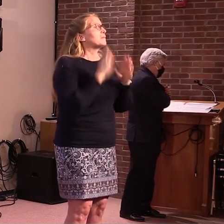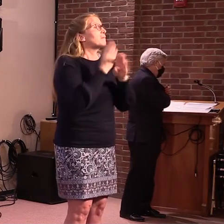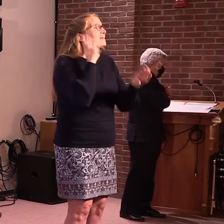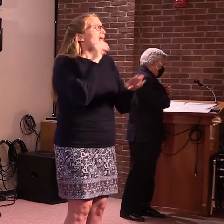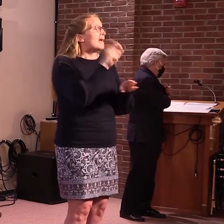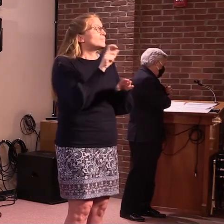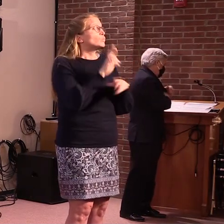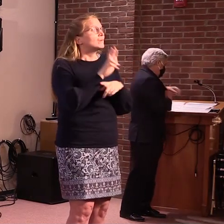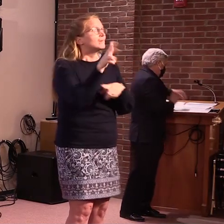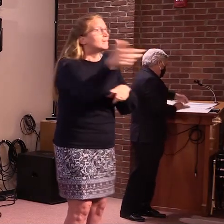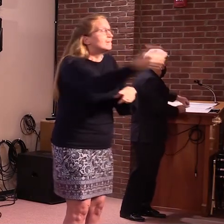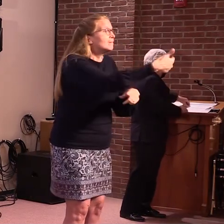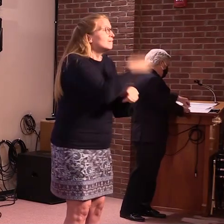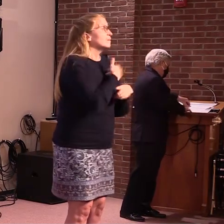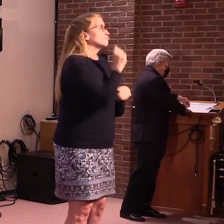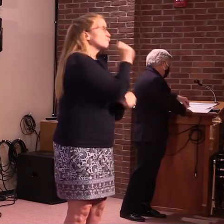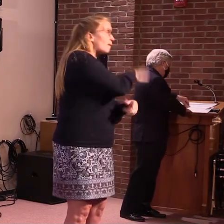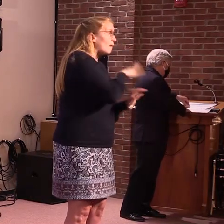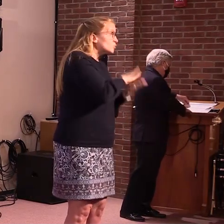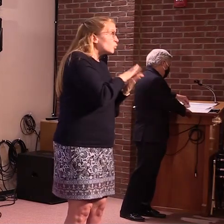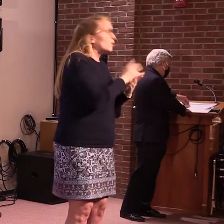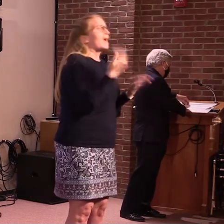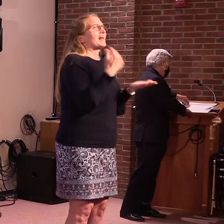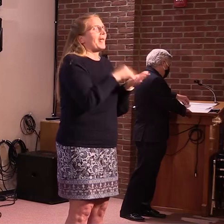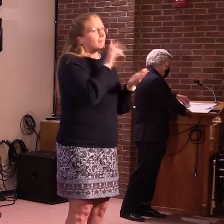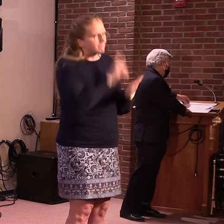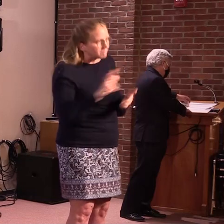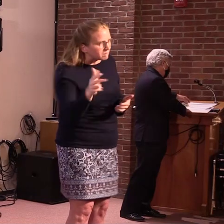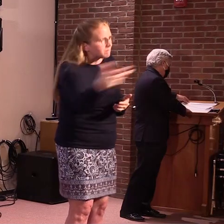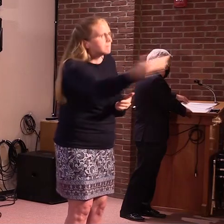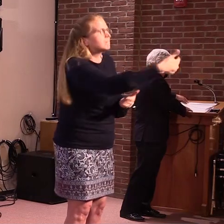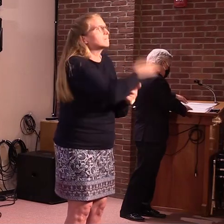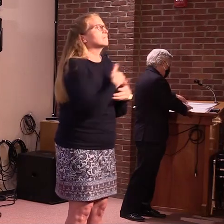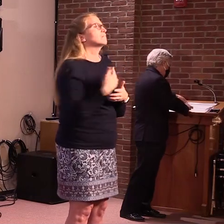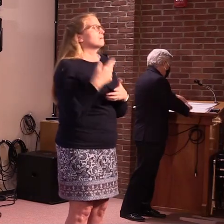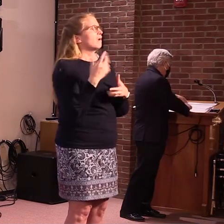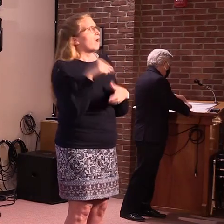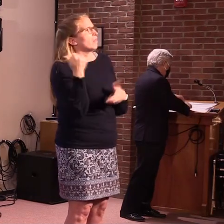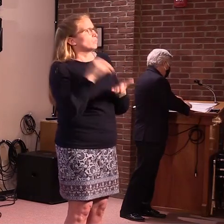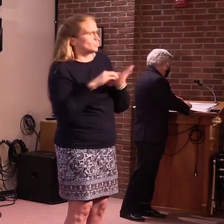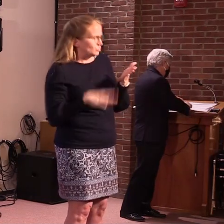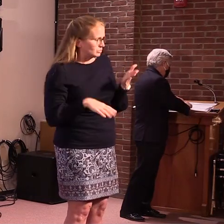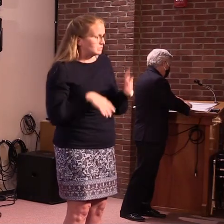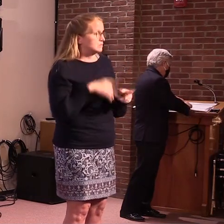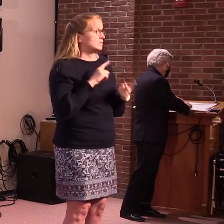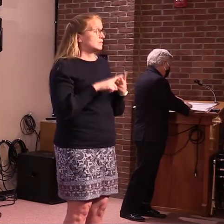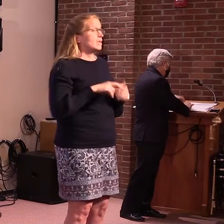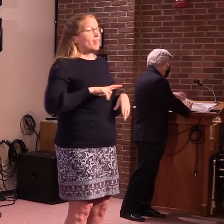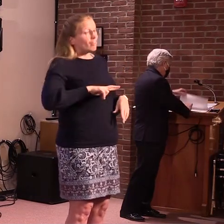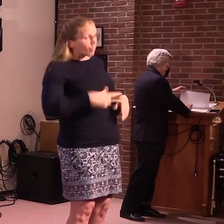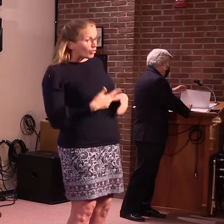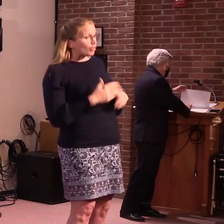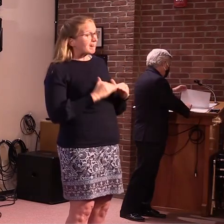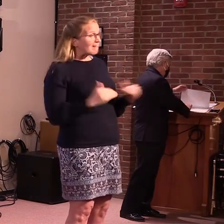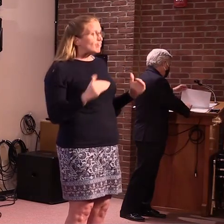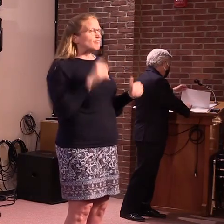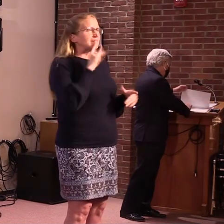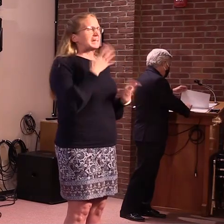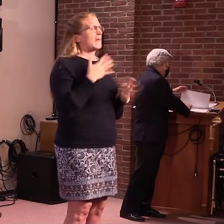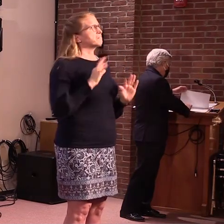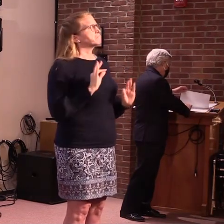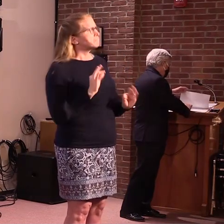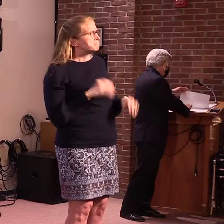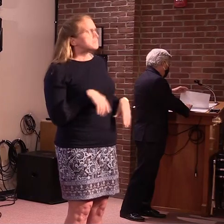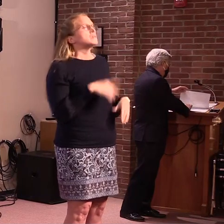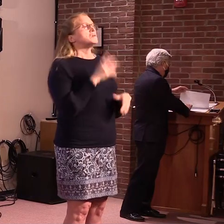limit student contact. Under step three, the less restrictive step, bus runs and stops would happen as normal, but